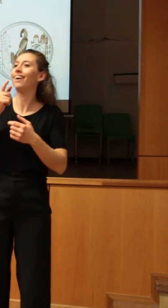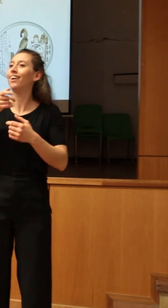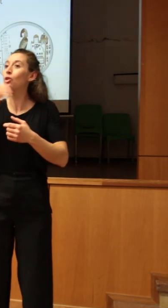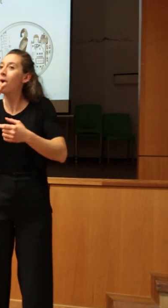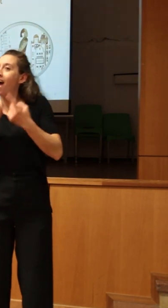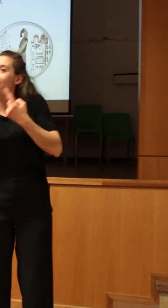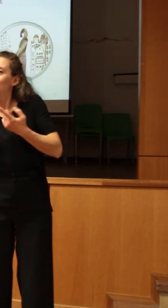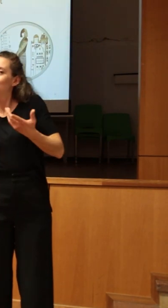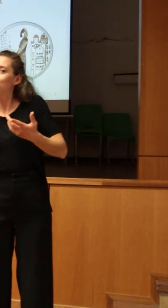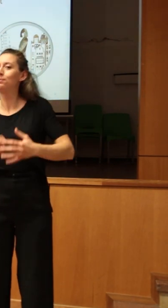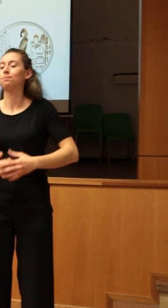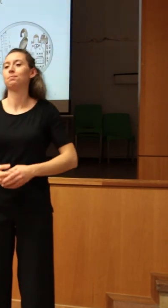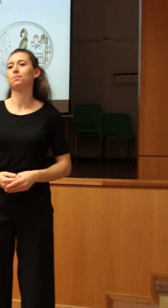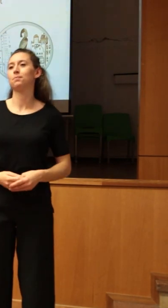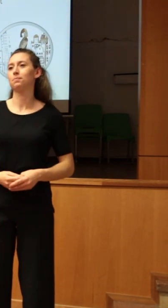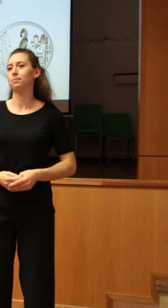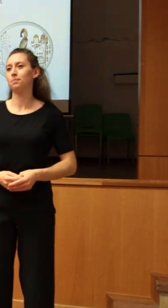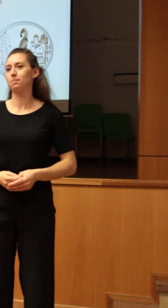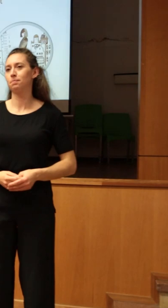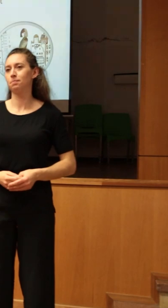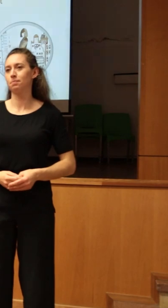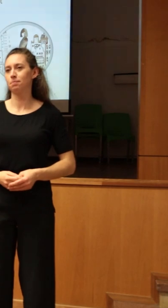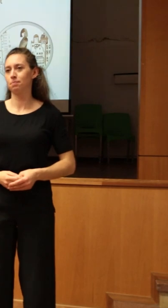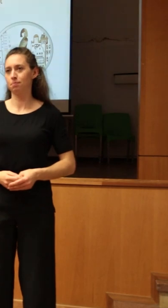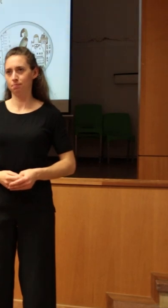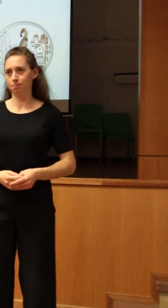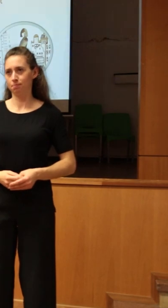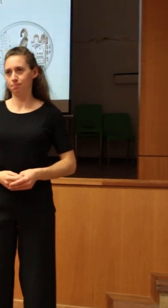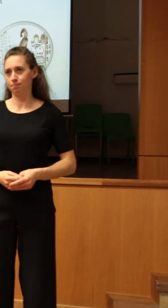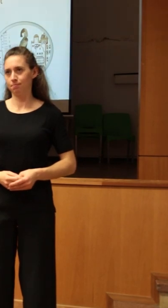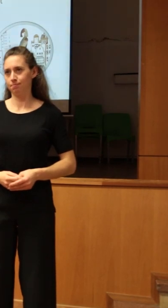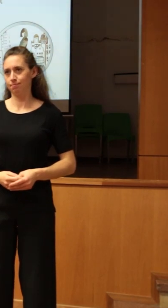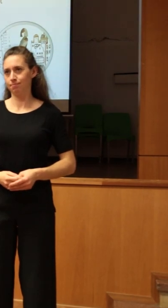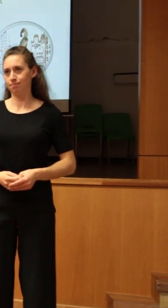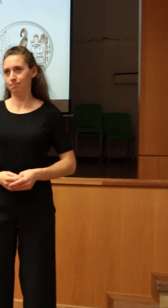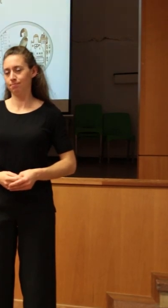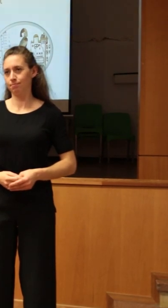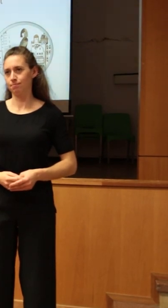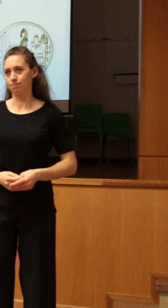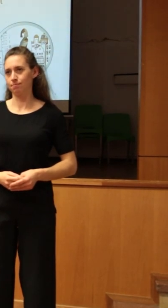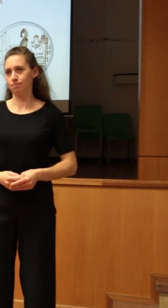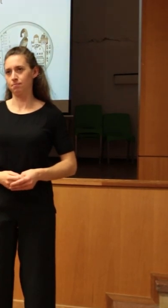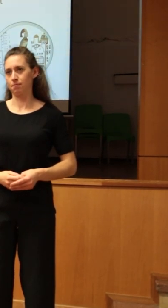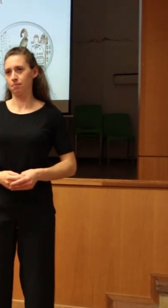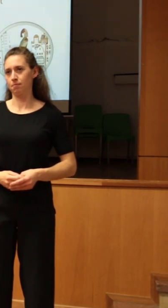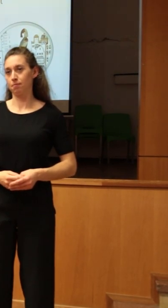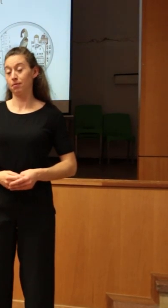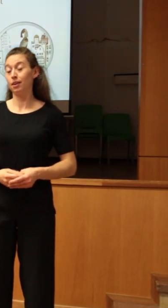And I thought, okay, I'll go, leave the room and I'll find something. It's a hotel after all.